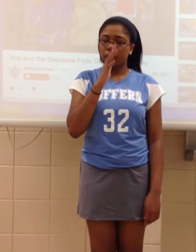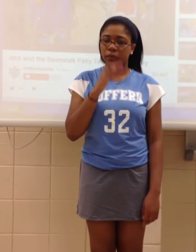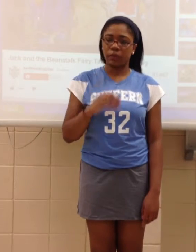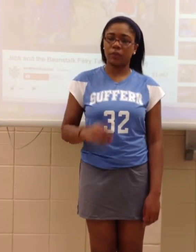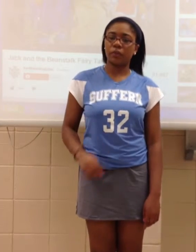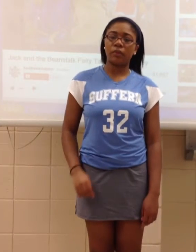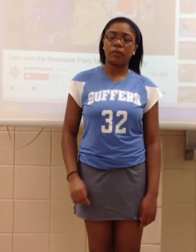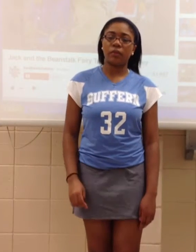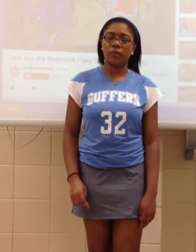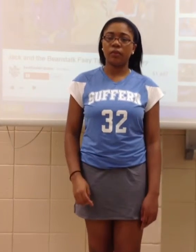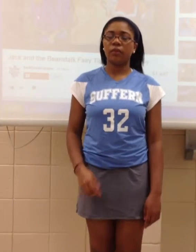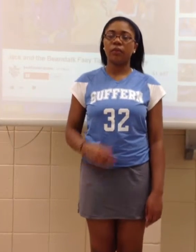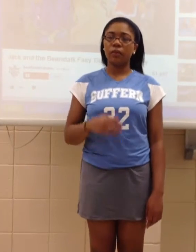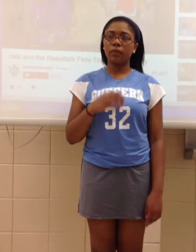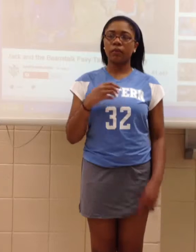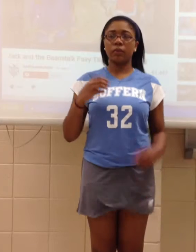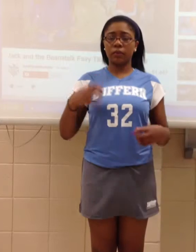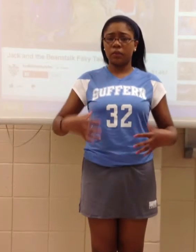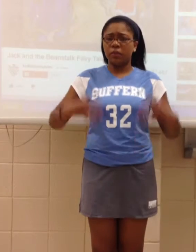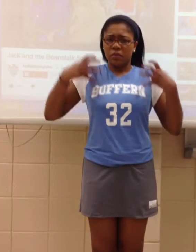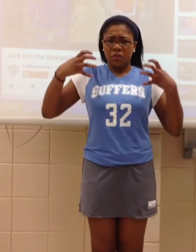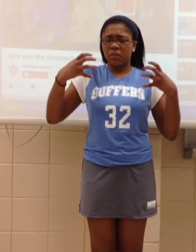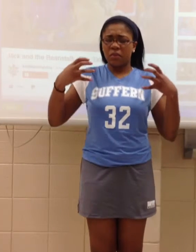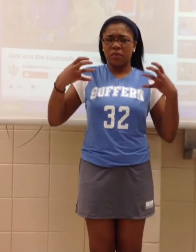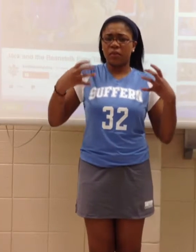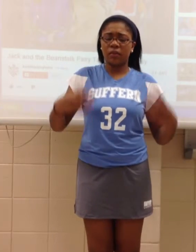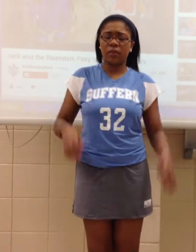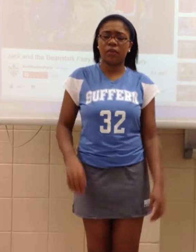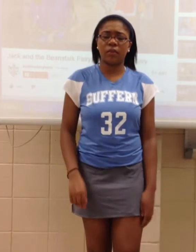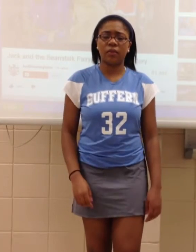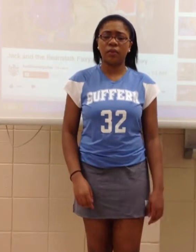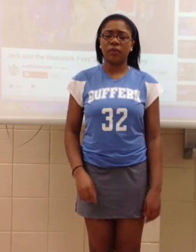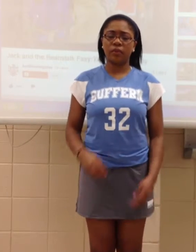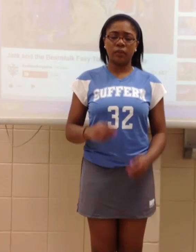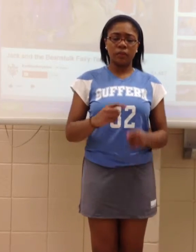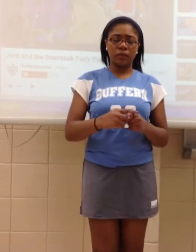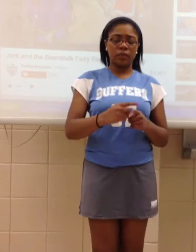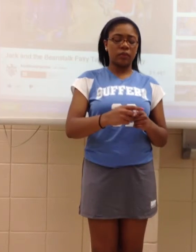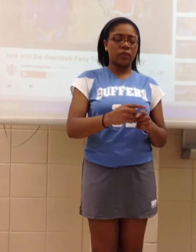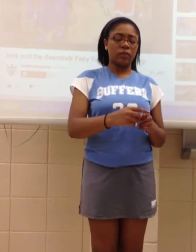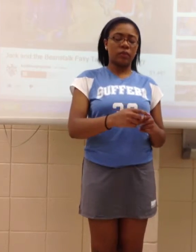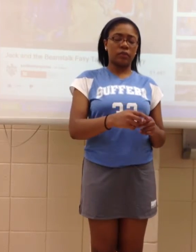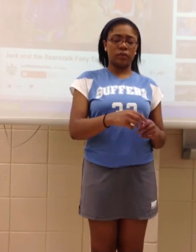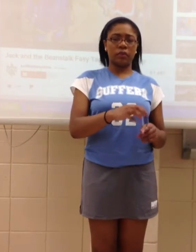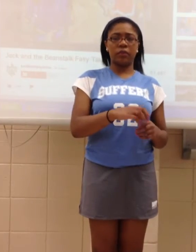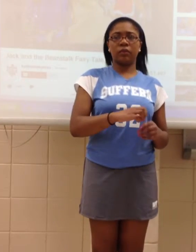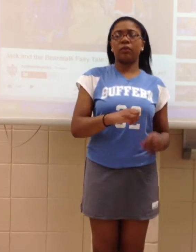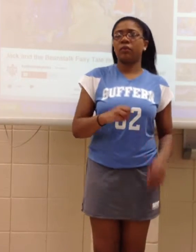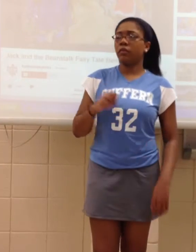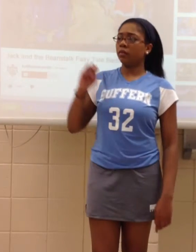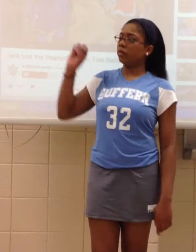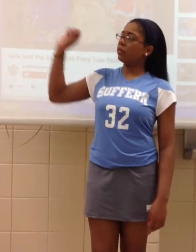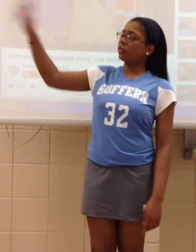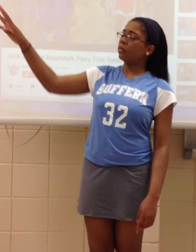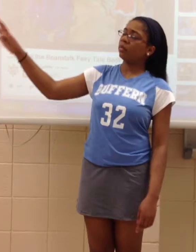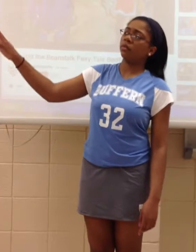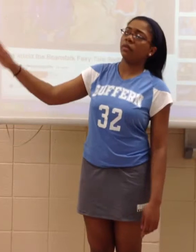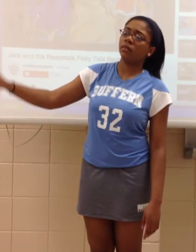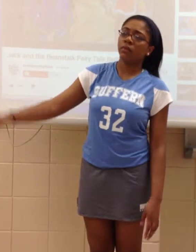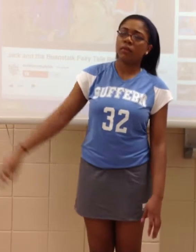made. "You foolish boy," she said. "Now we will go hungry." And she threw the beans out the